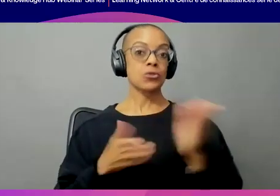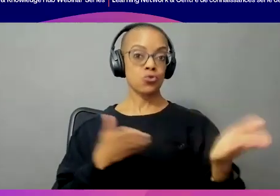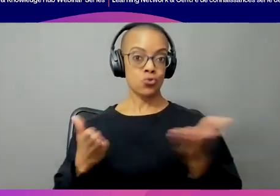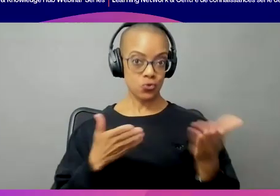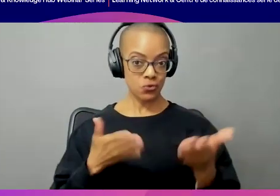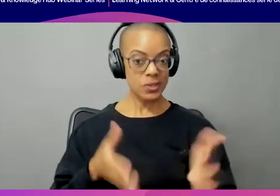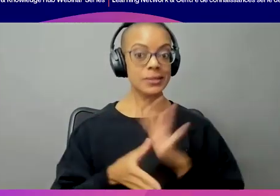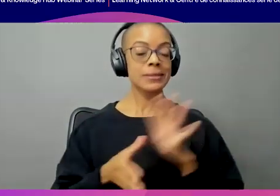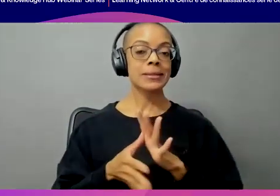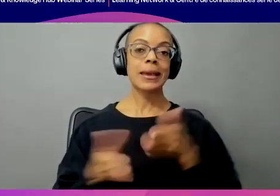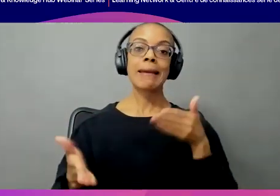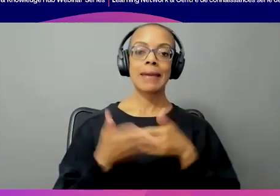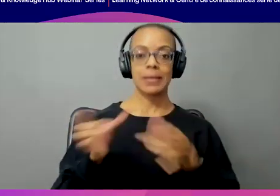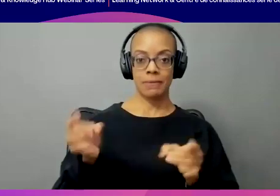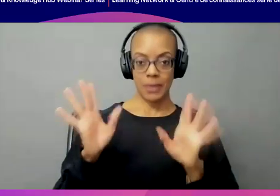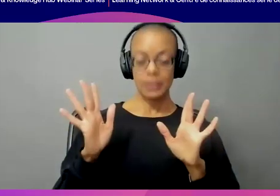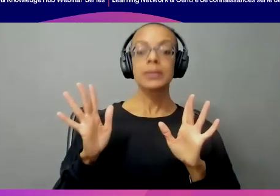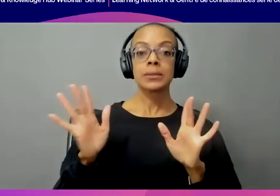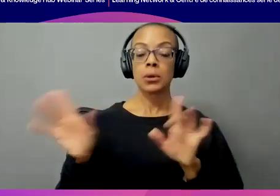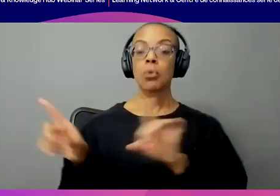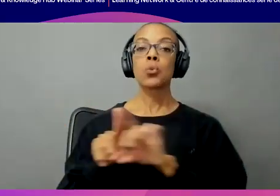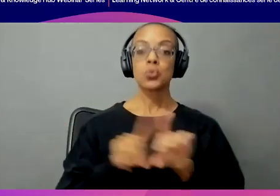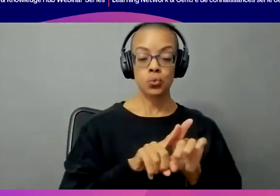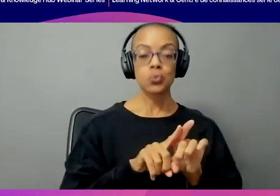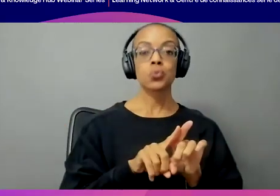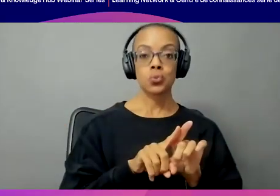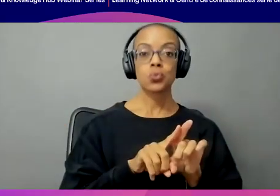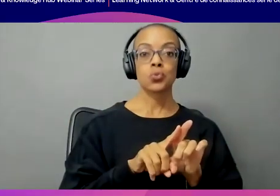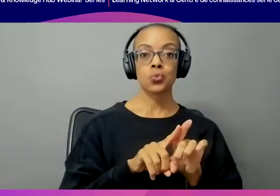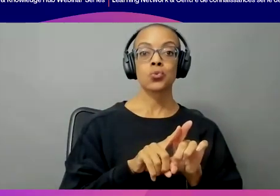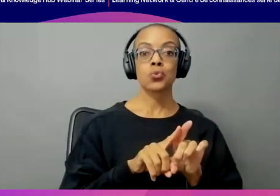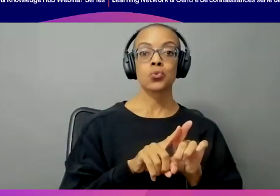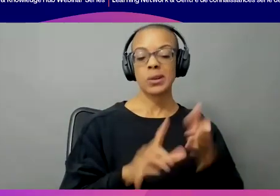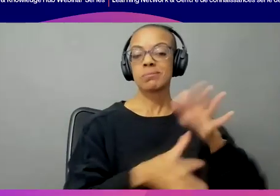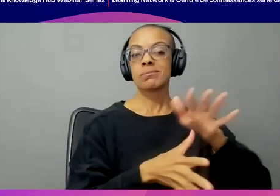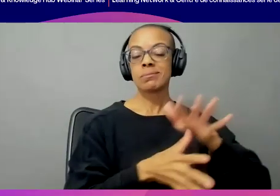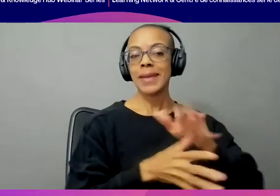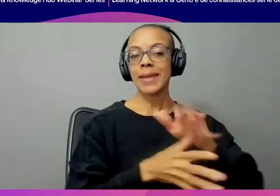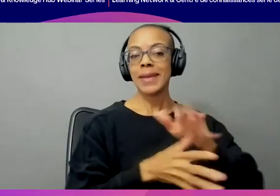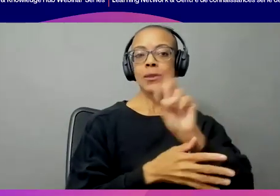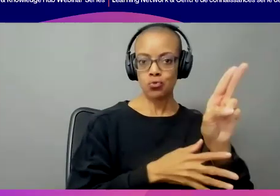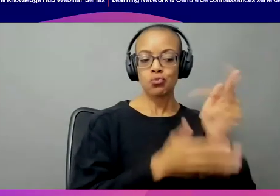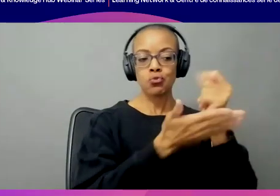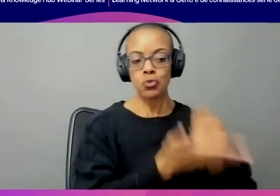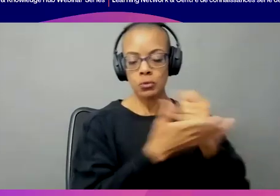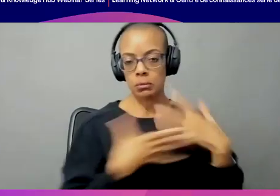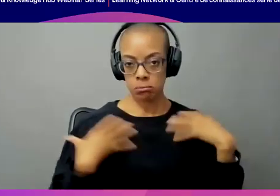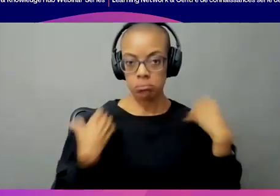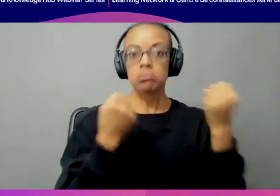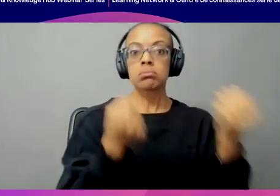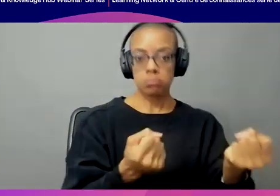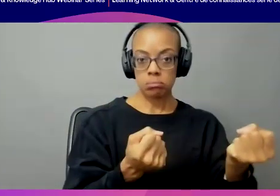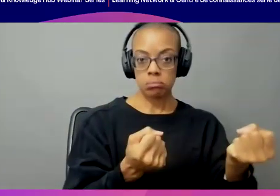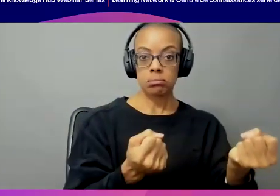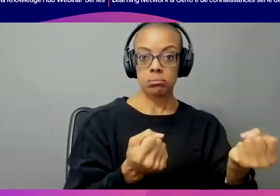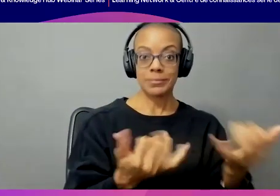primarily anti-violence, as well as in services that are primarily substance use treatment and recovery. So we're getting a view right